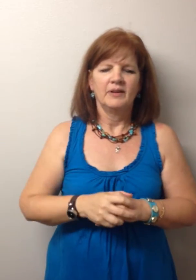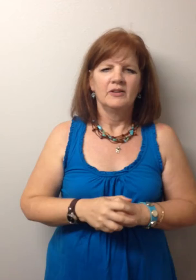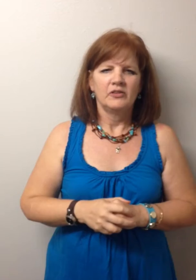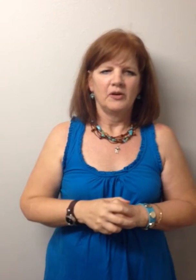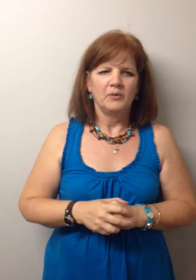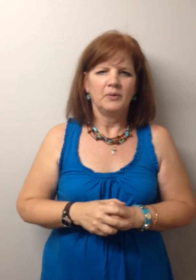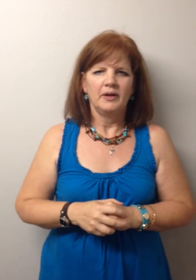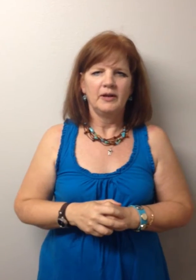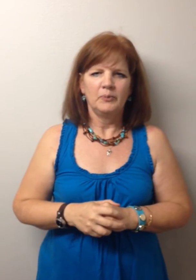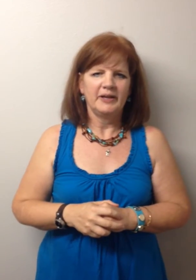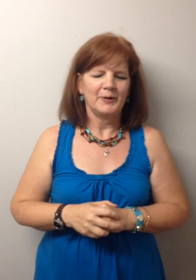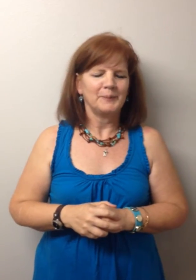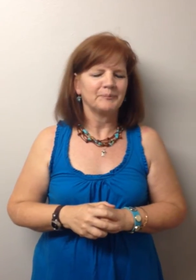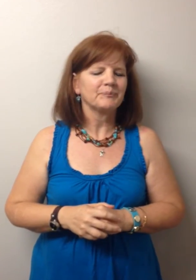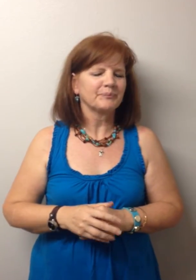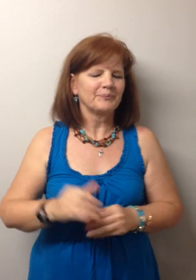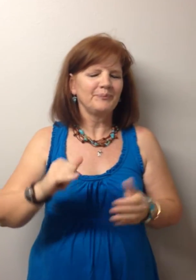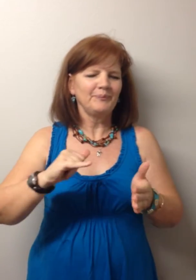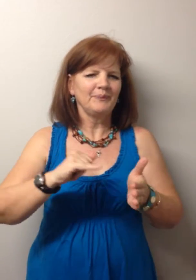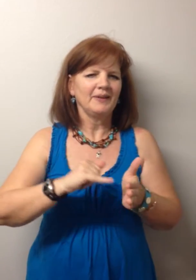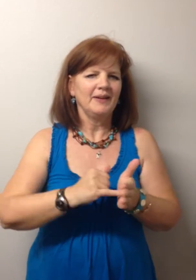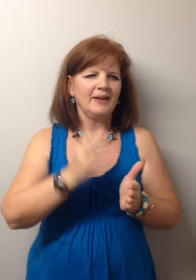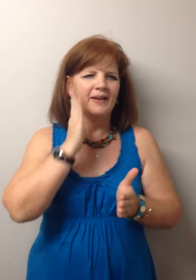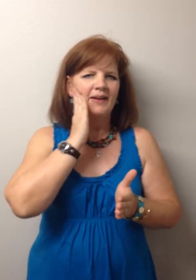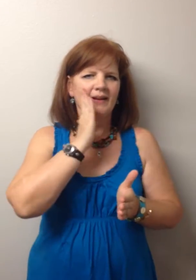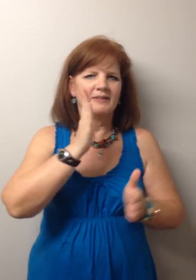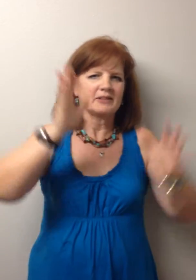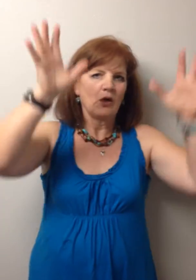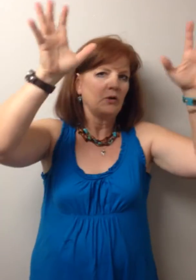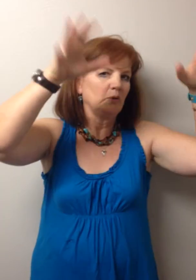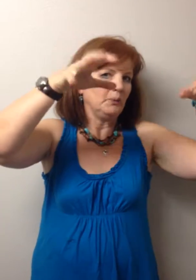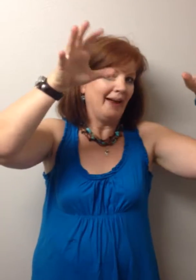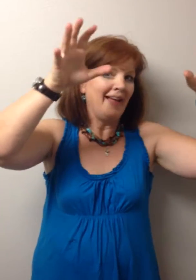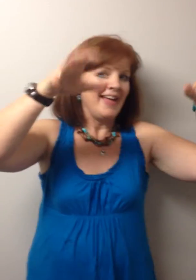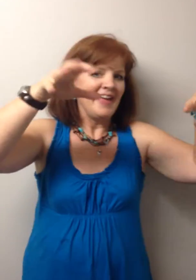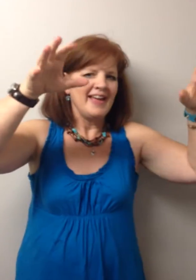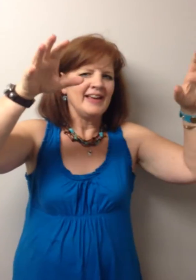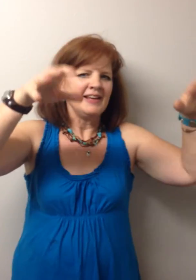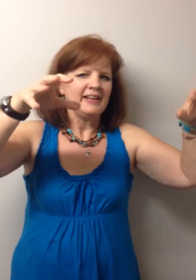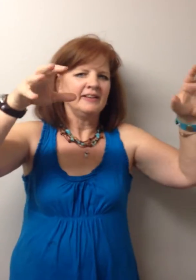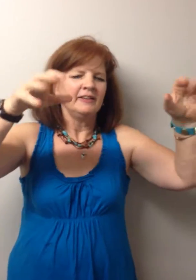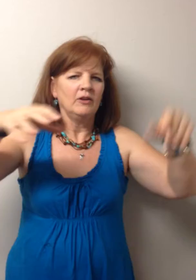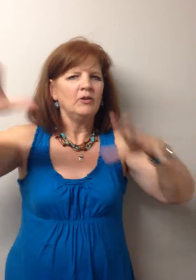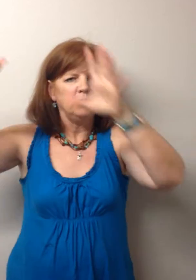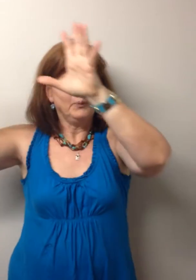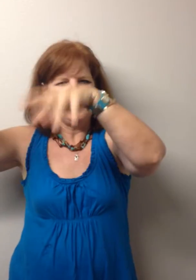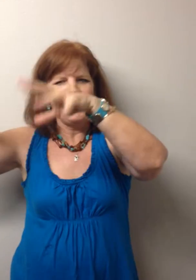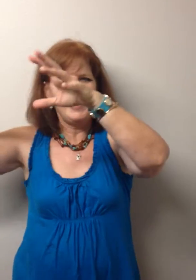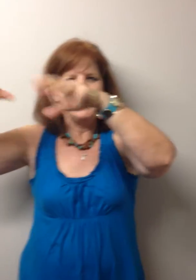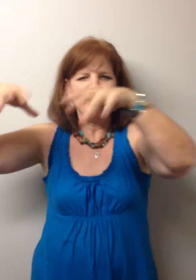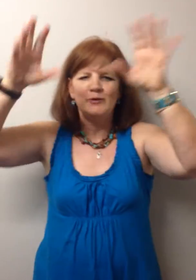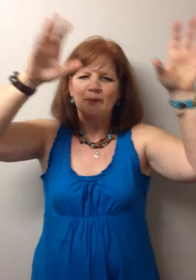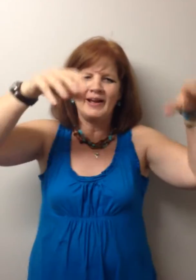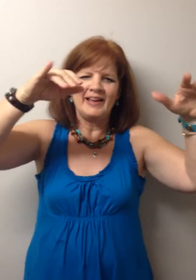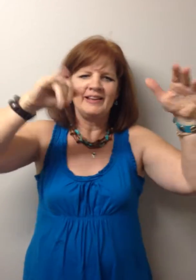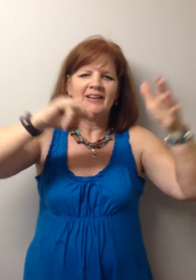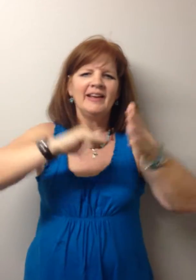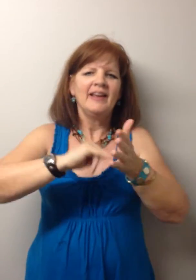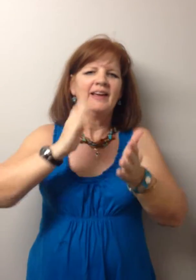So here we go. It's gonna rain, rain, rain.